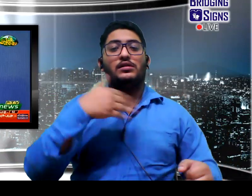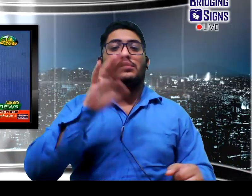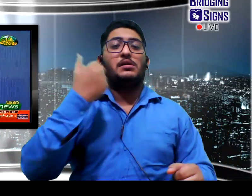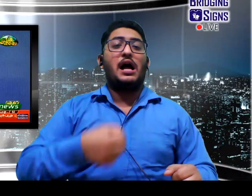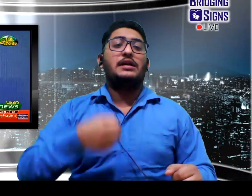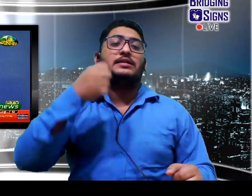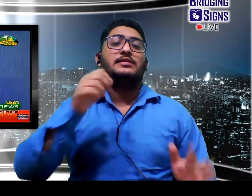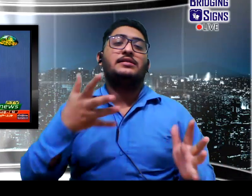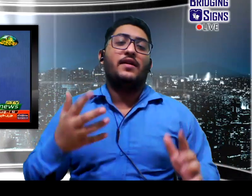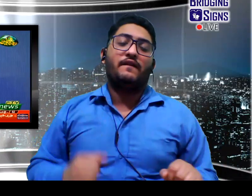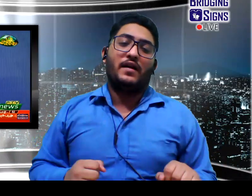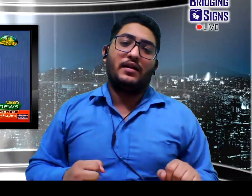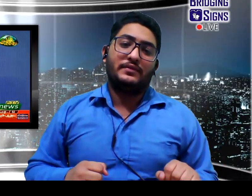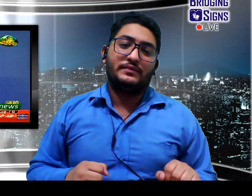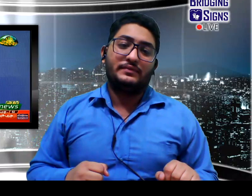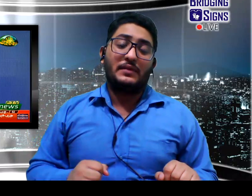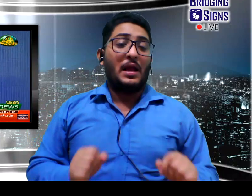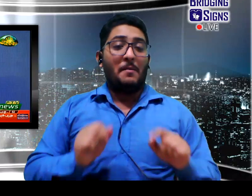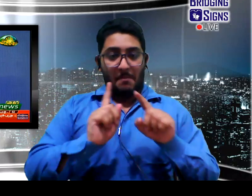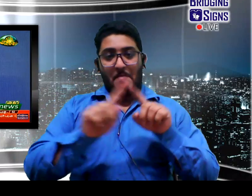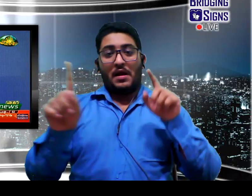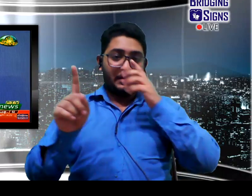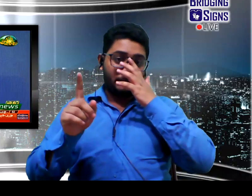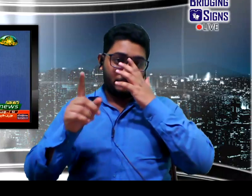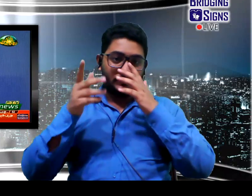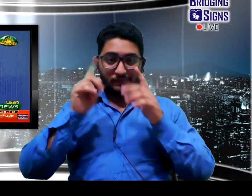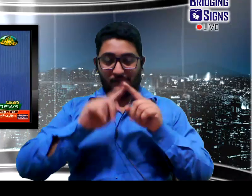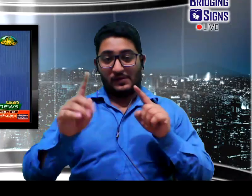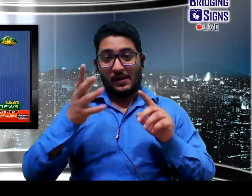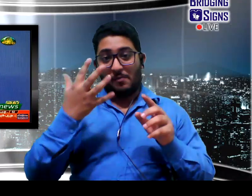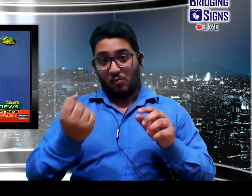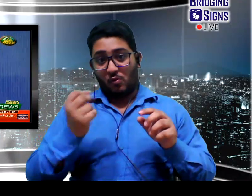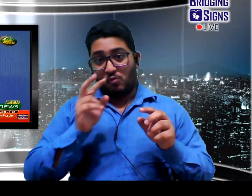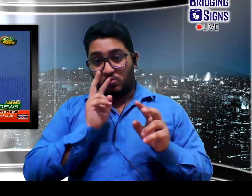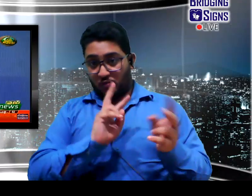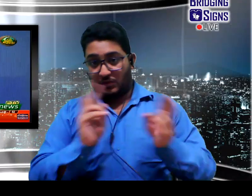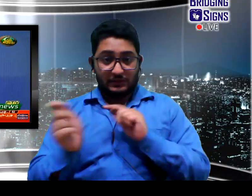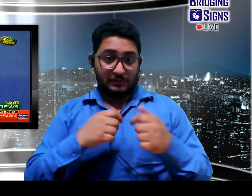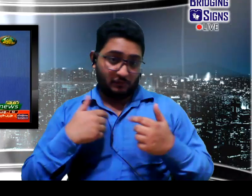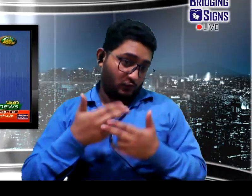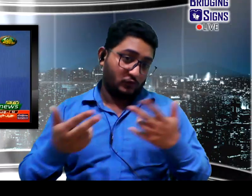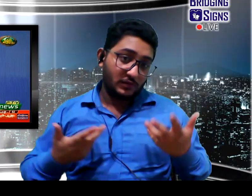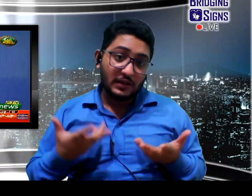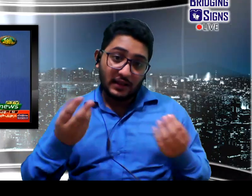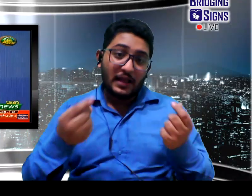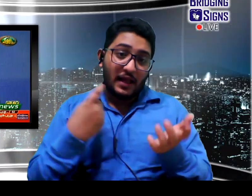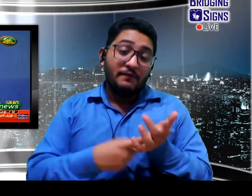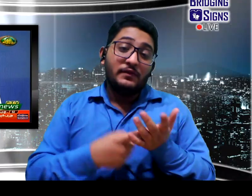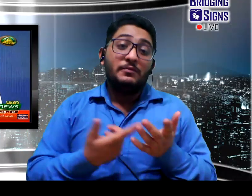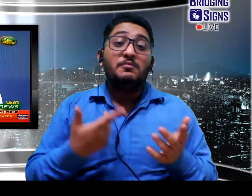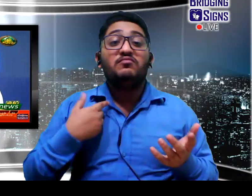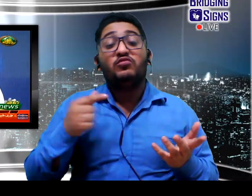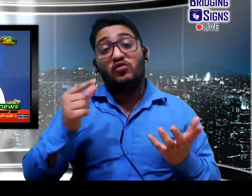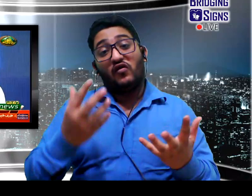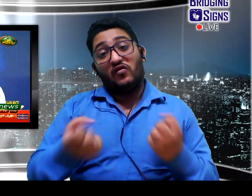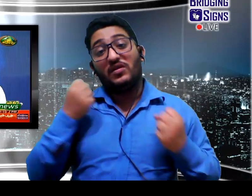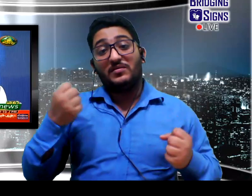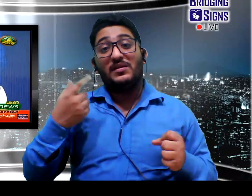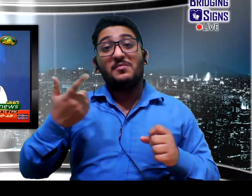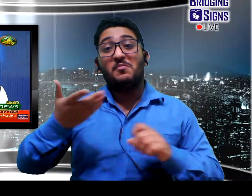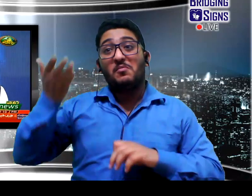properly. But the other point, David, which we're talking about, we have to get our